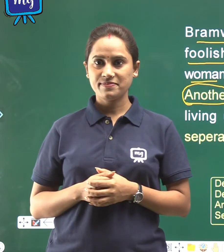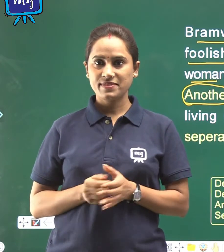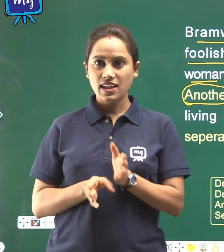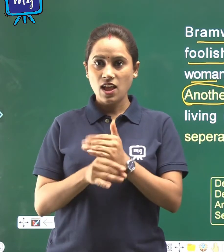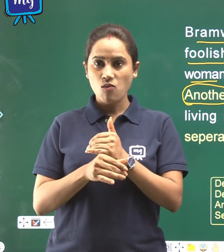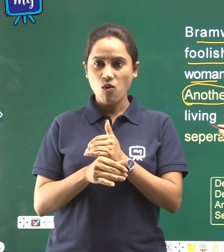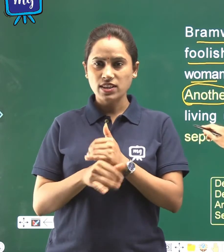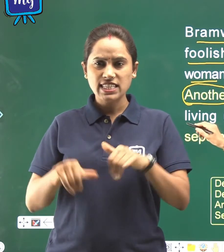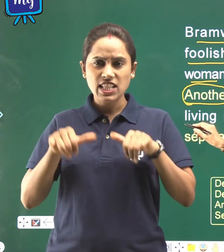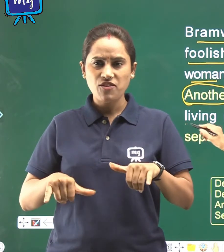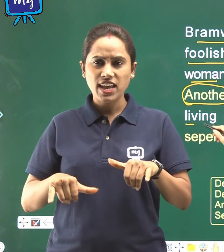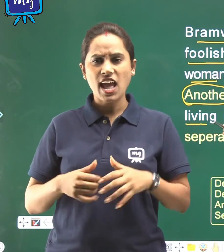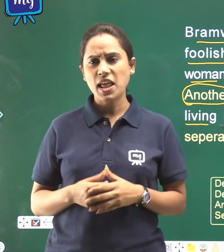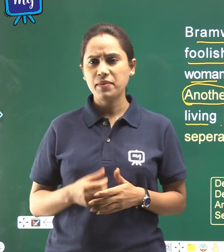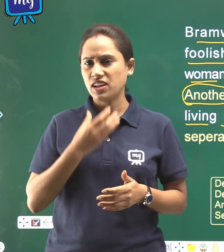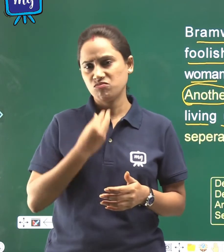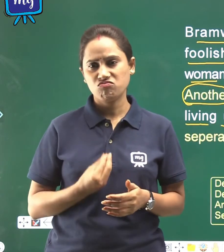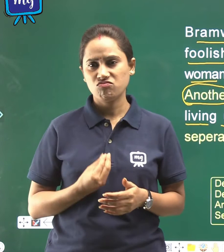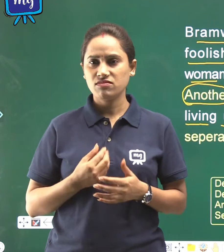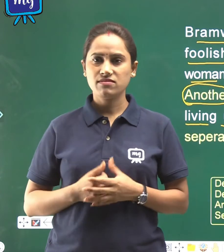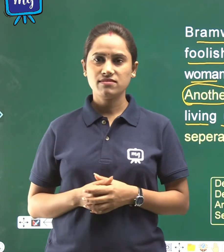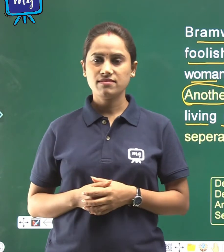was living unhappily